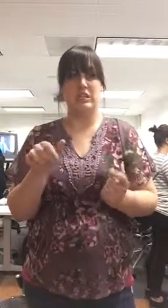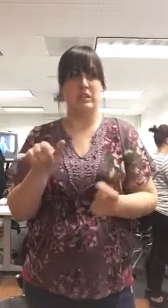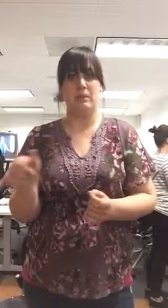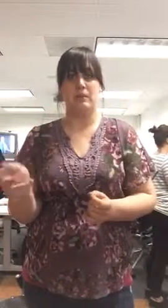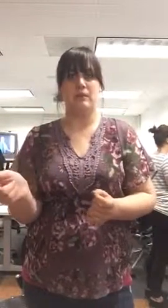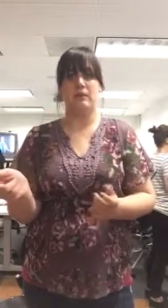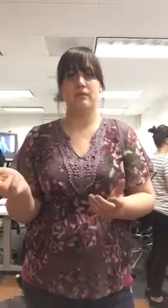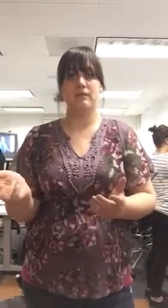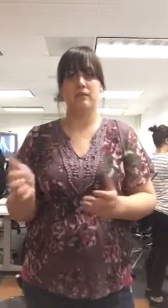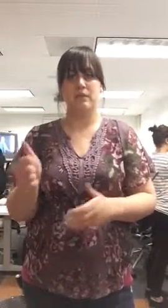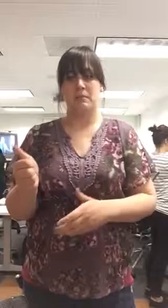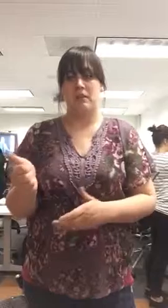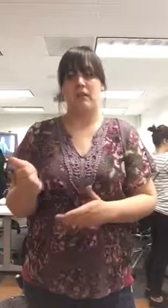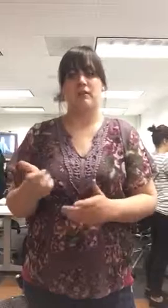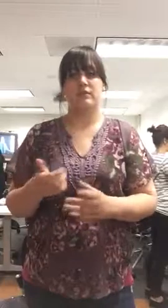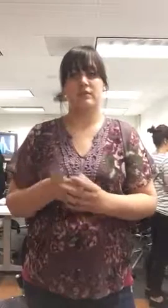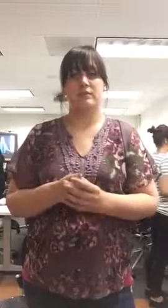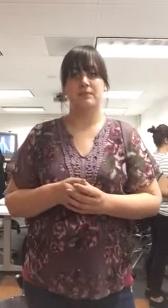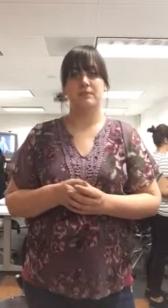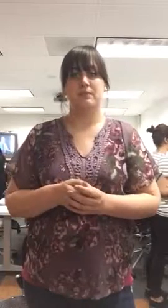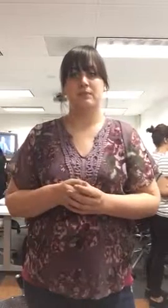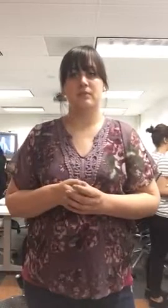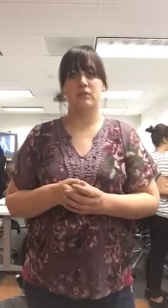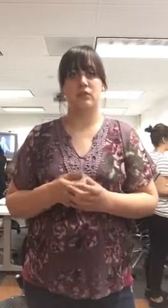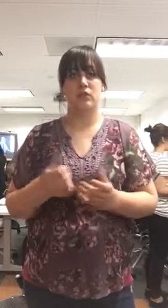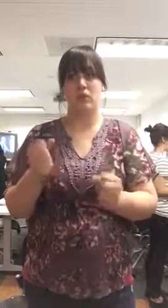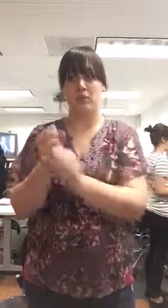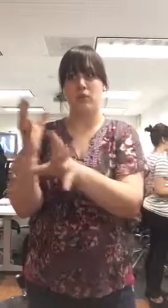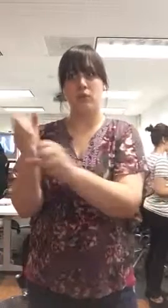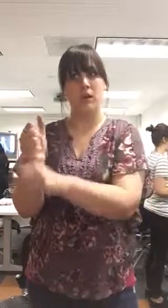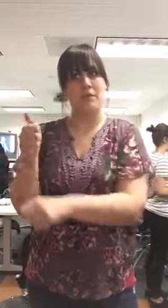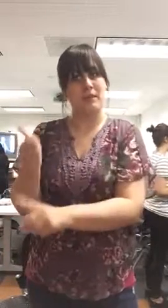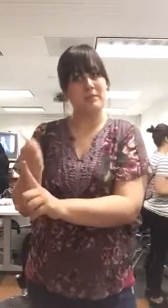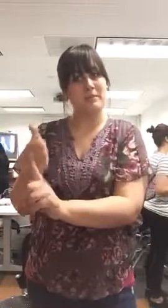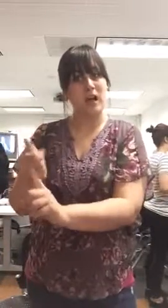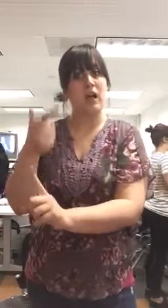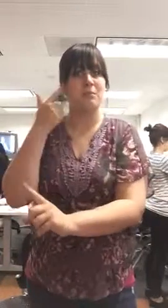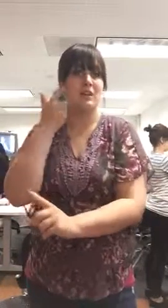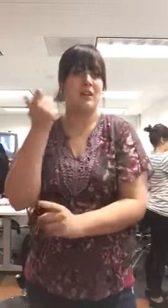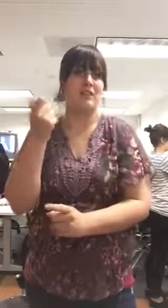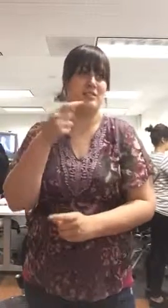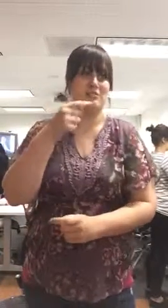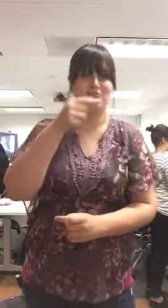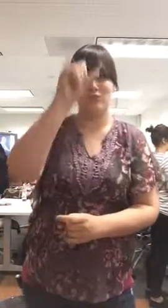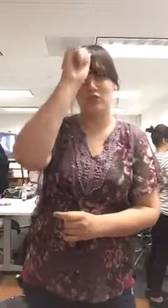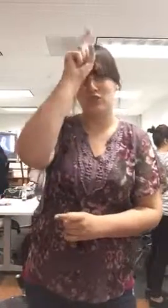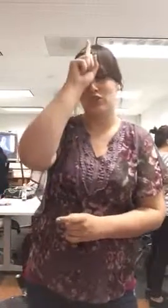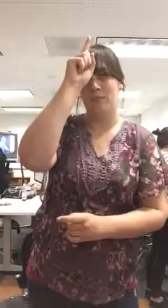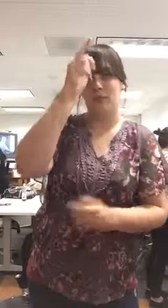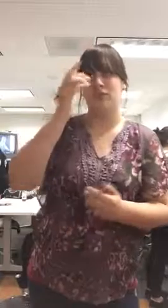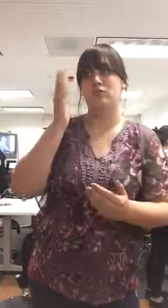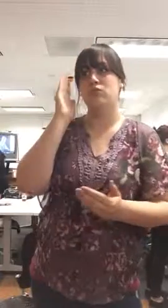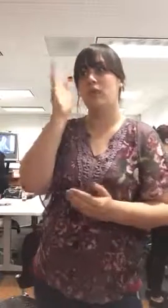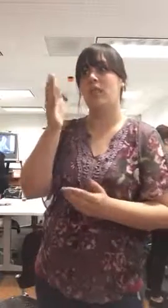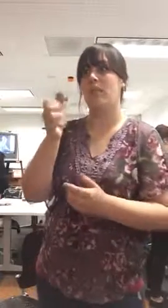bridge yourself to prevent the Germans from advancing, or they blow it up. The point is the bridge is gone. One thing that